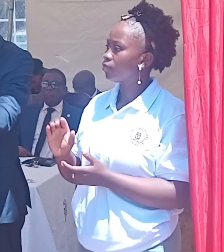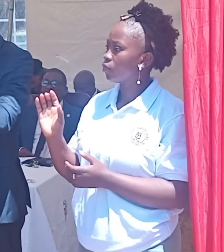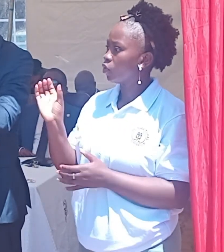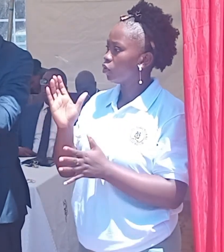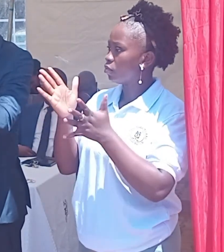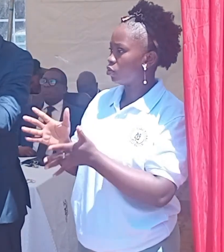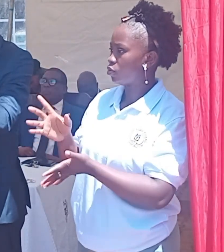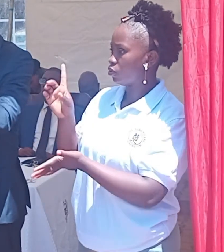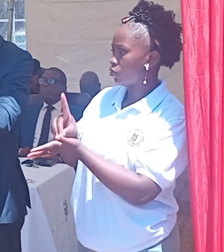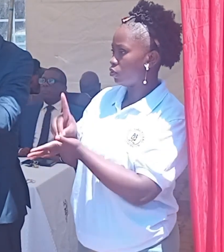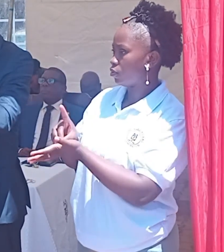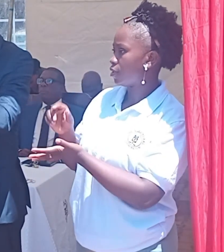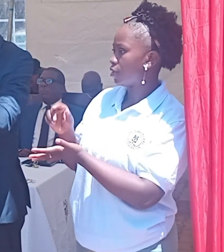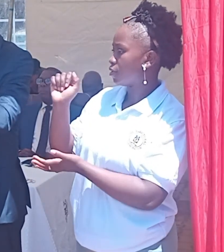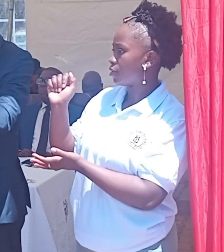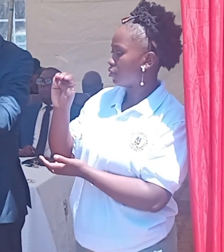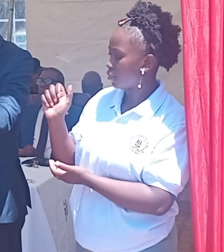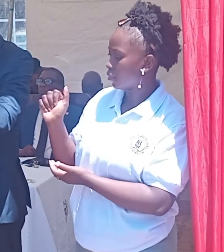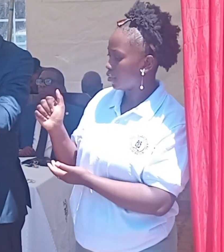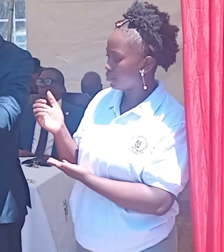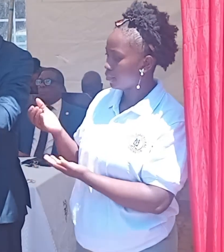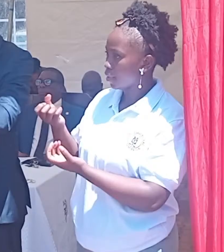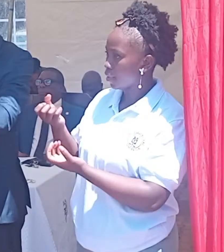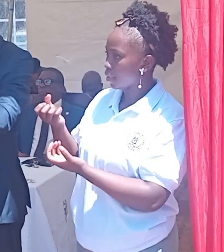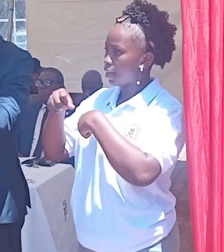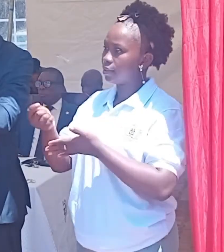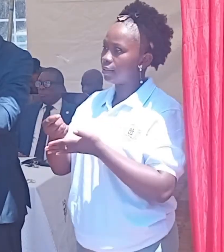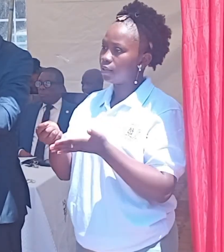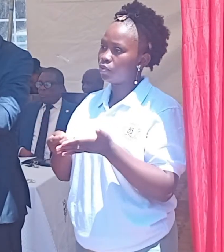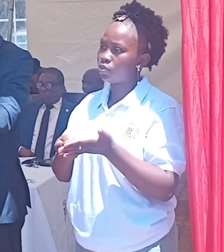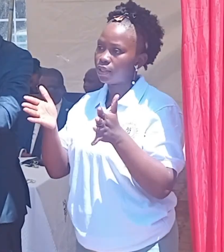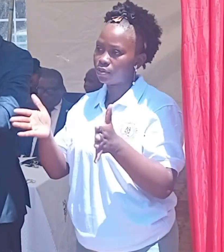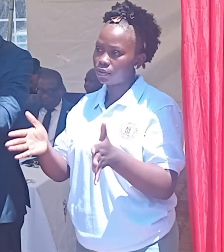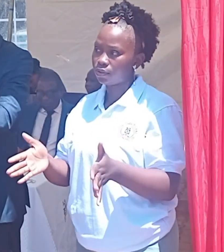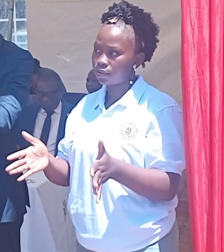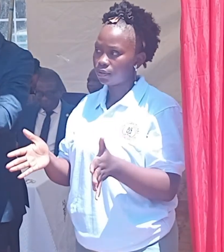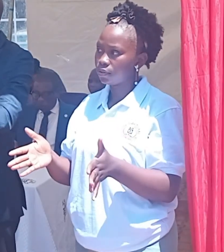Commissioner Dr. Simba, Acting Secretary,